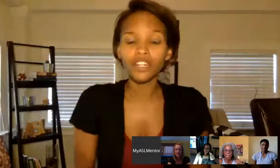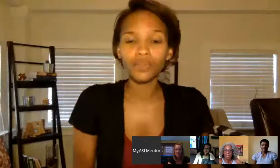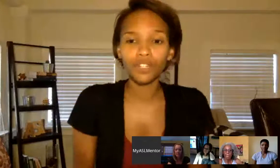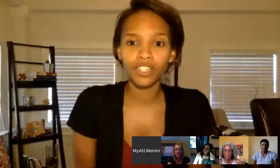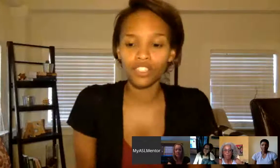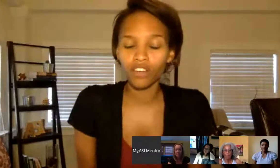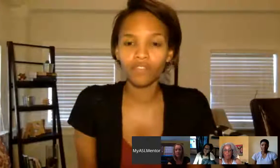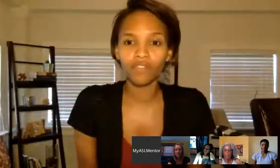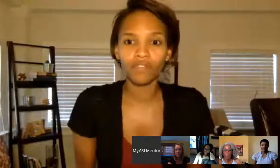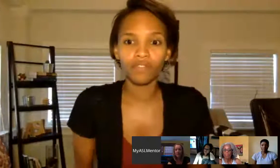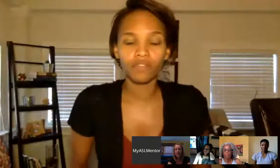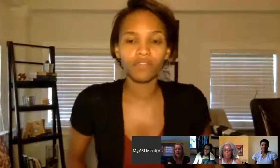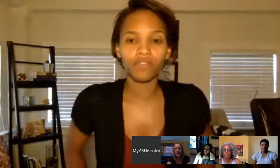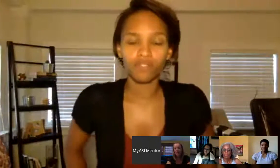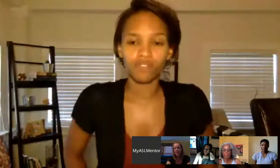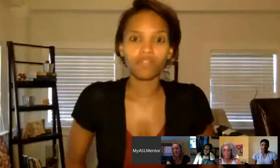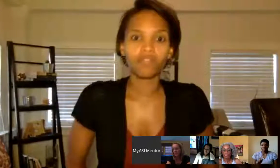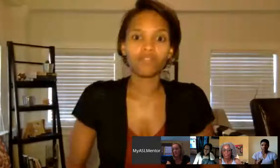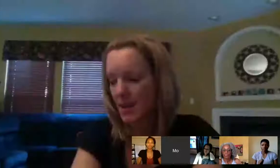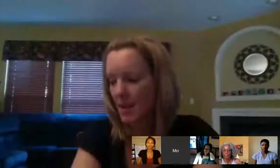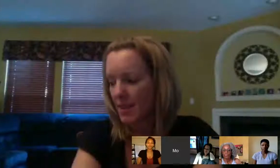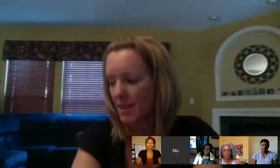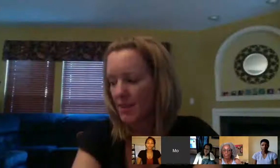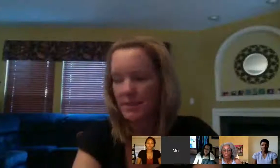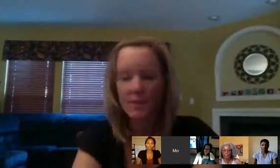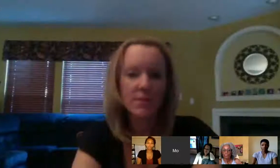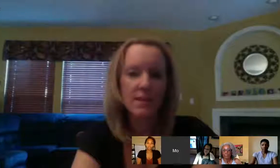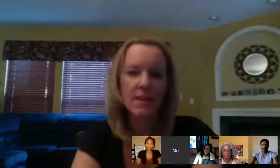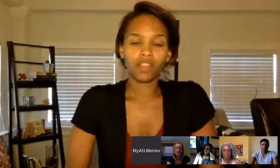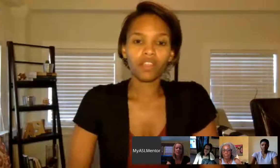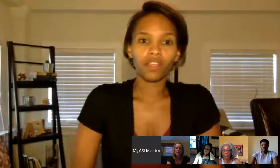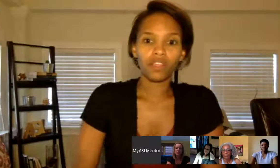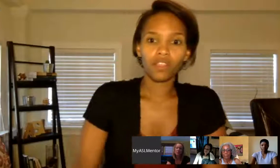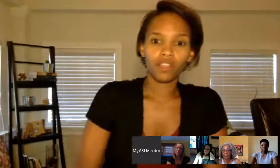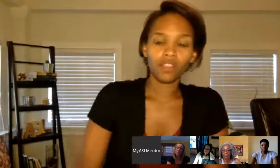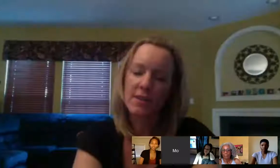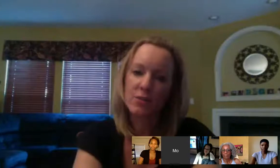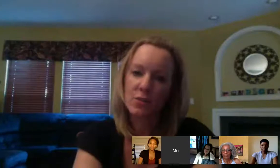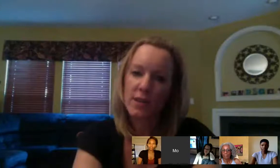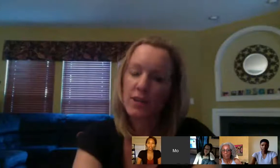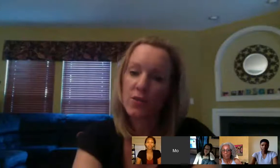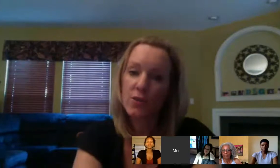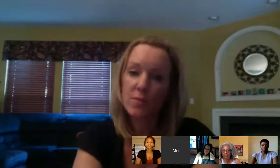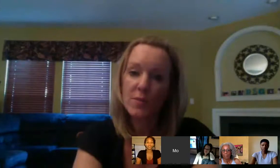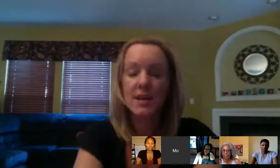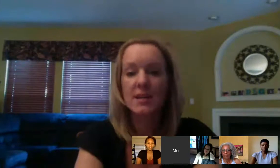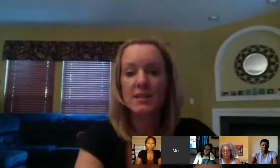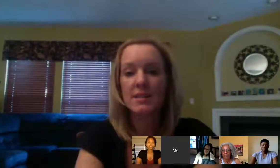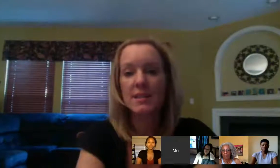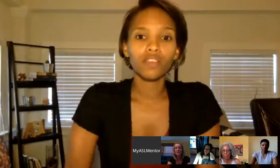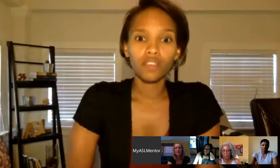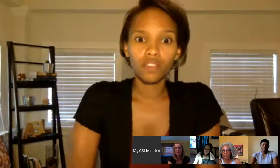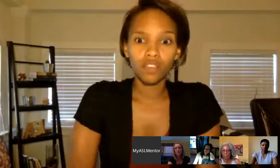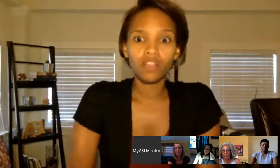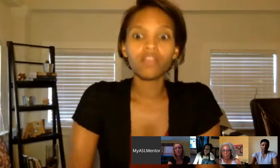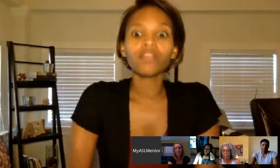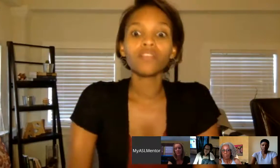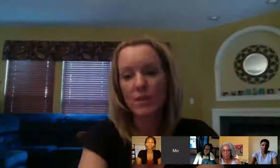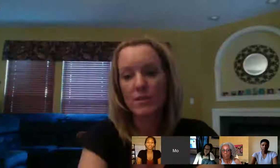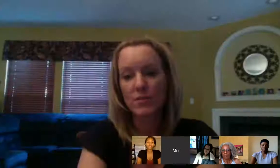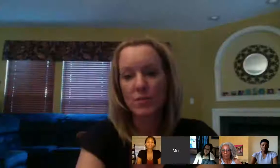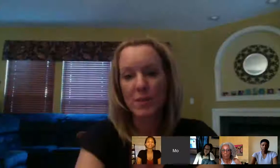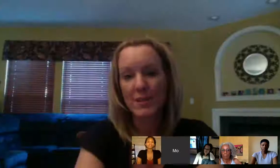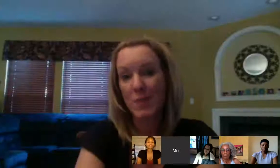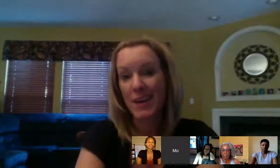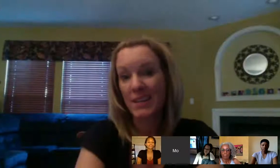Let me hear what you guys thought. I was thinking the same thing, that you have to be careful joining a group because the other person who runs the